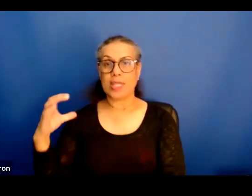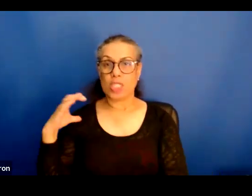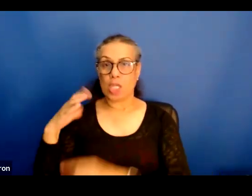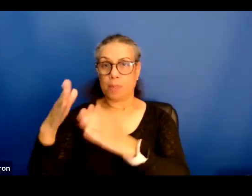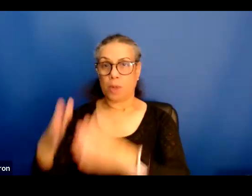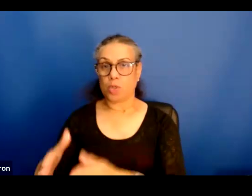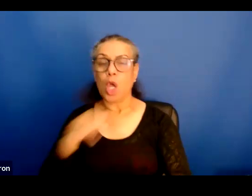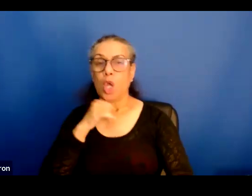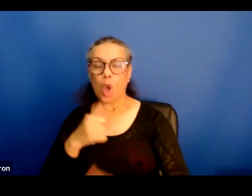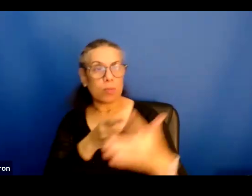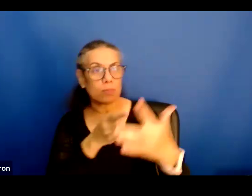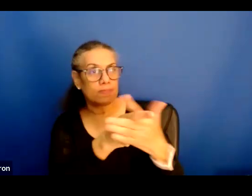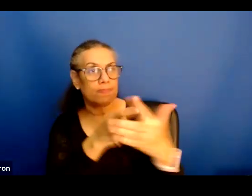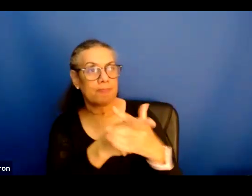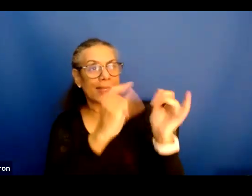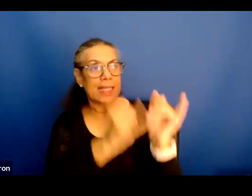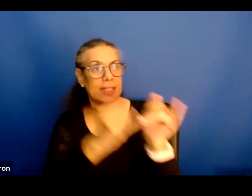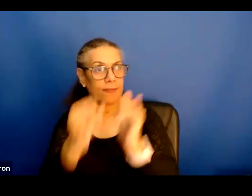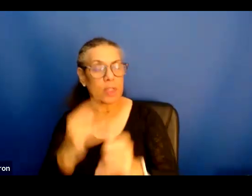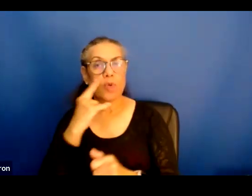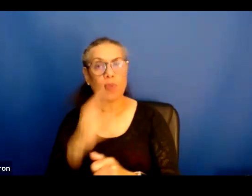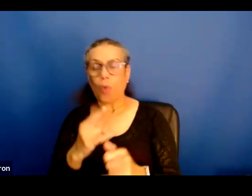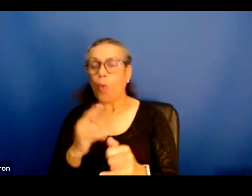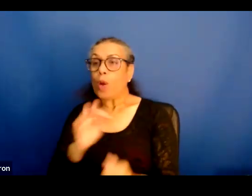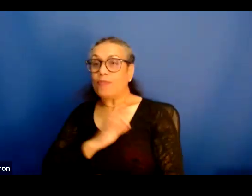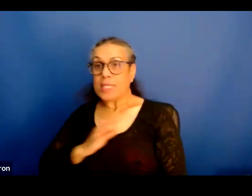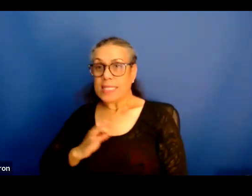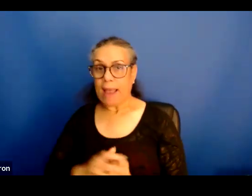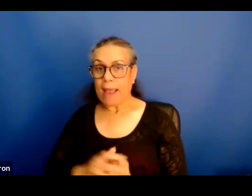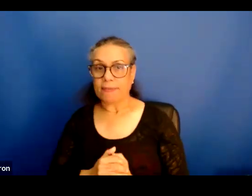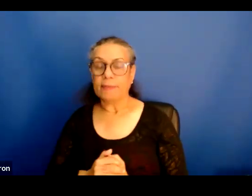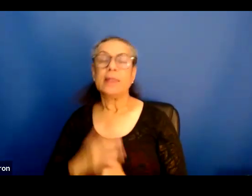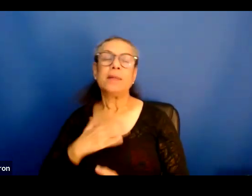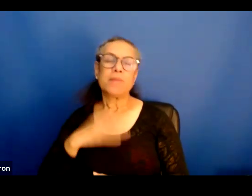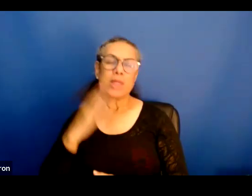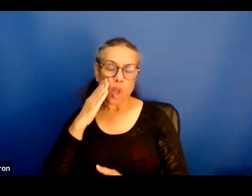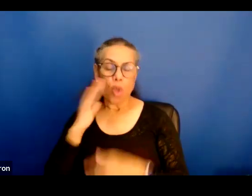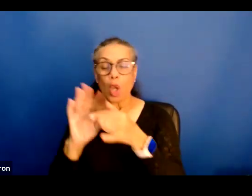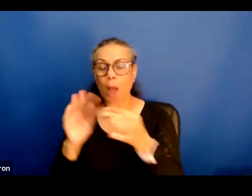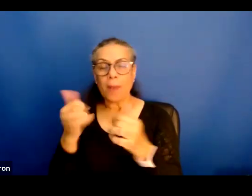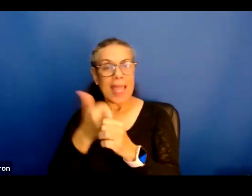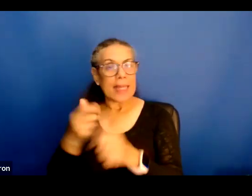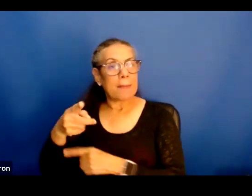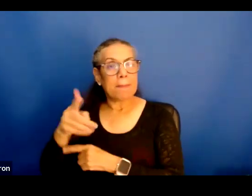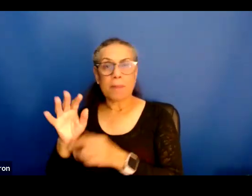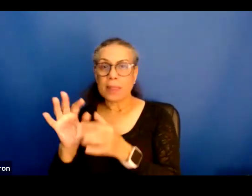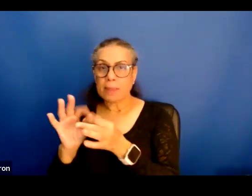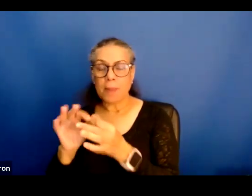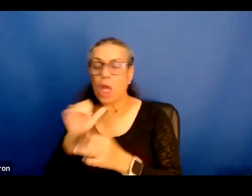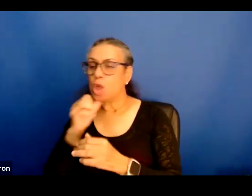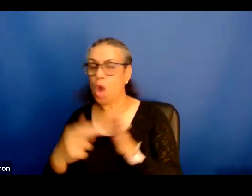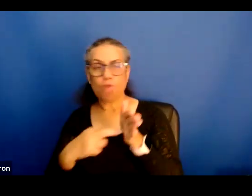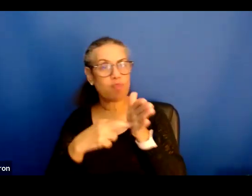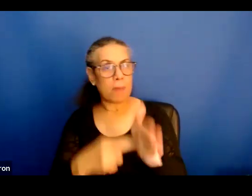from addressing individual school committee members or district staff. Please note the comments of any public speaker do not